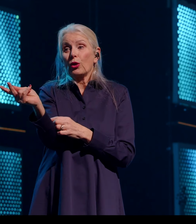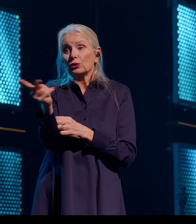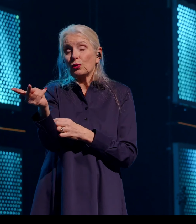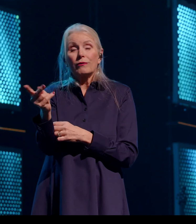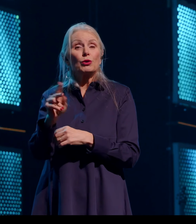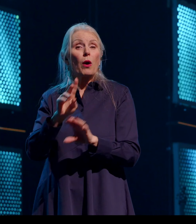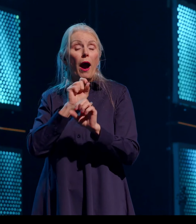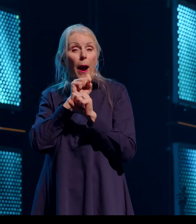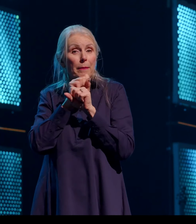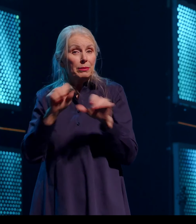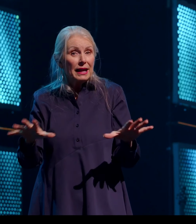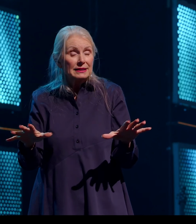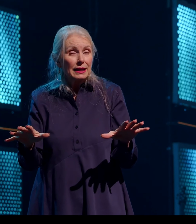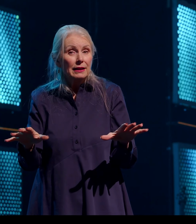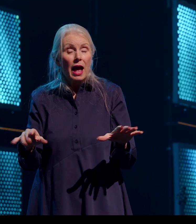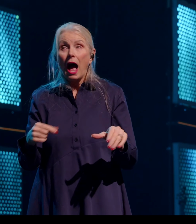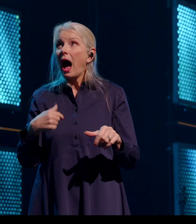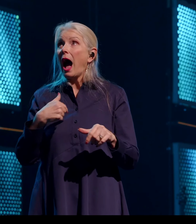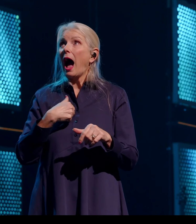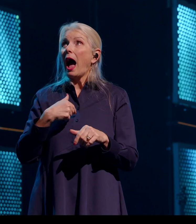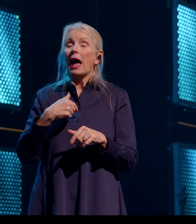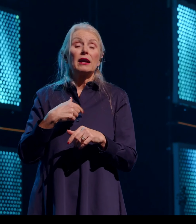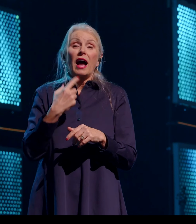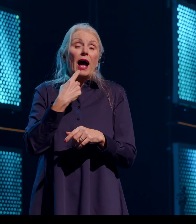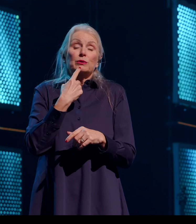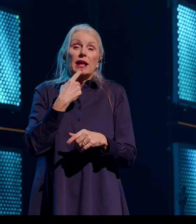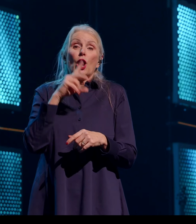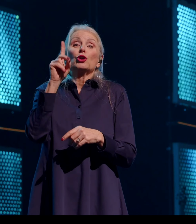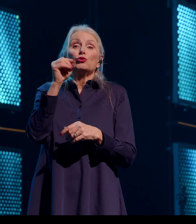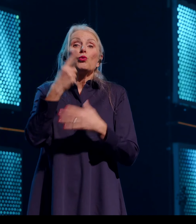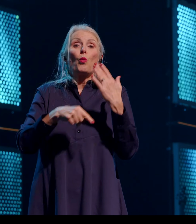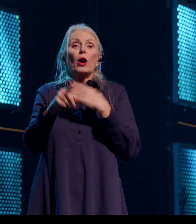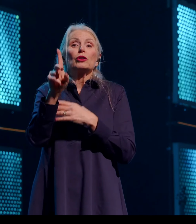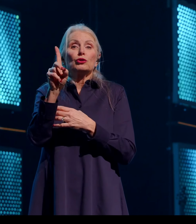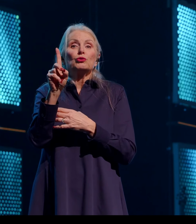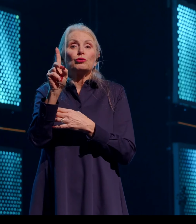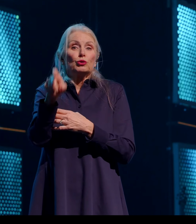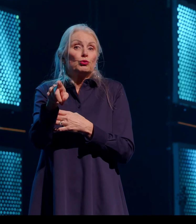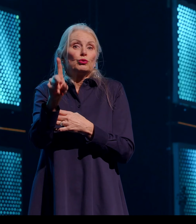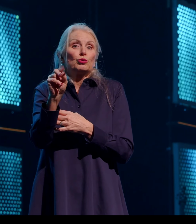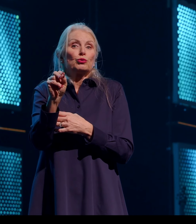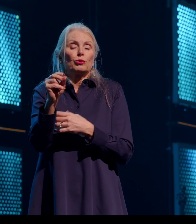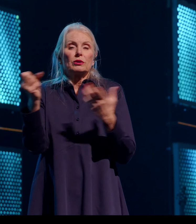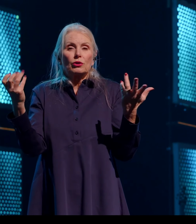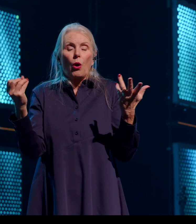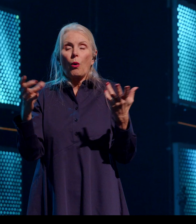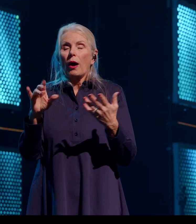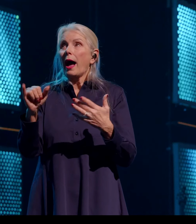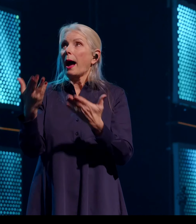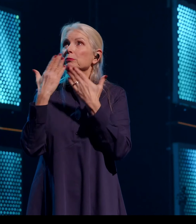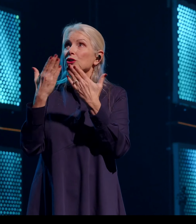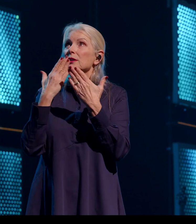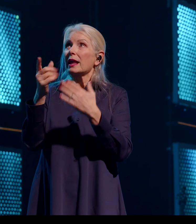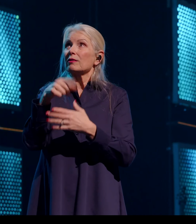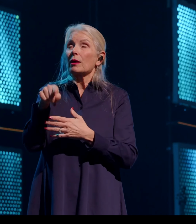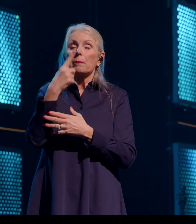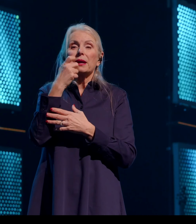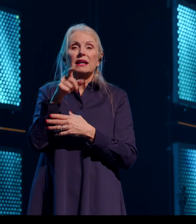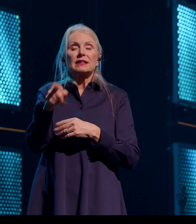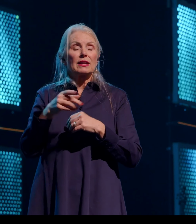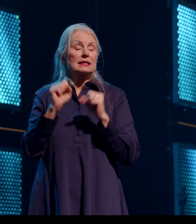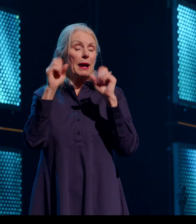me. I've never had to tell you anything in my ministry. Just do what you do. And we've never had a disagreement about anything. It's been